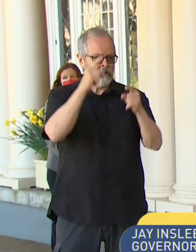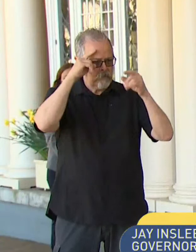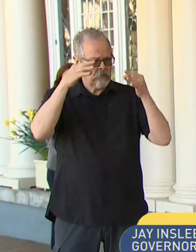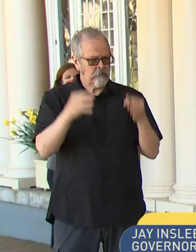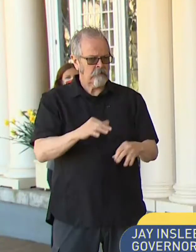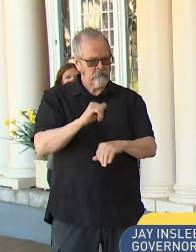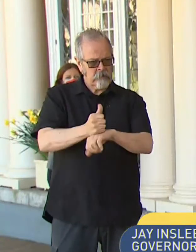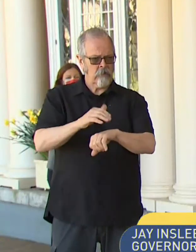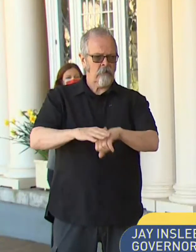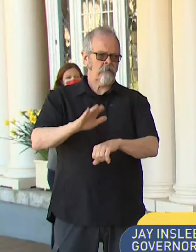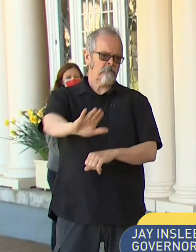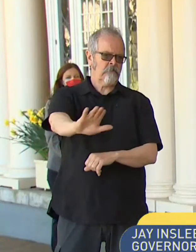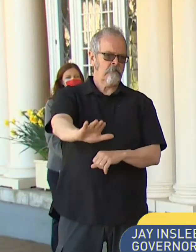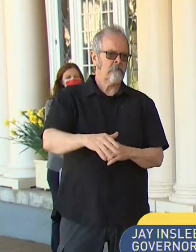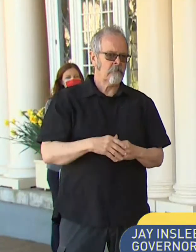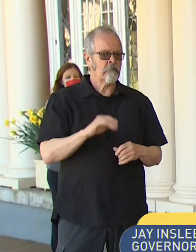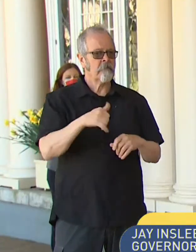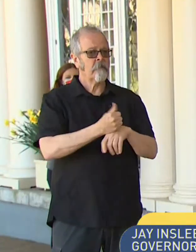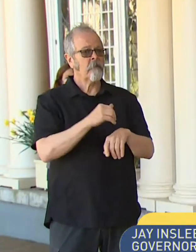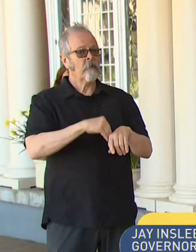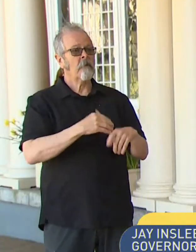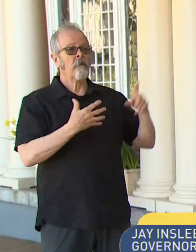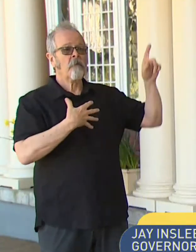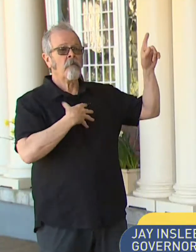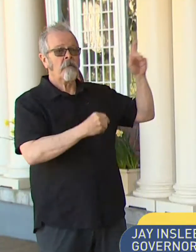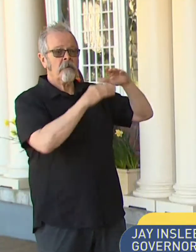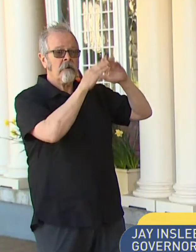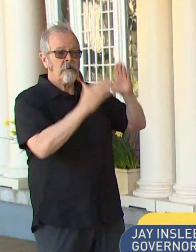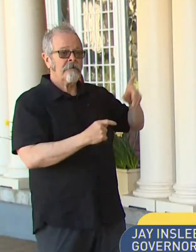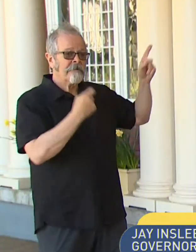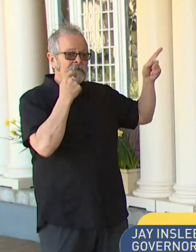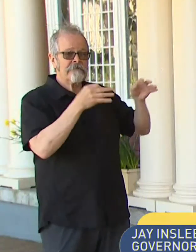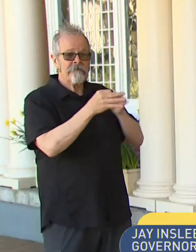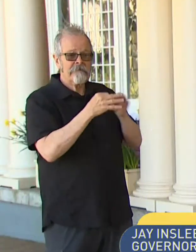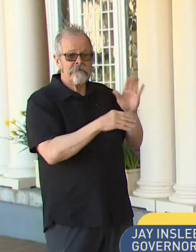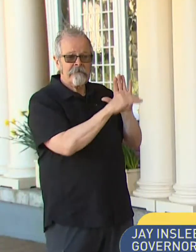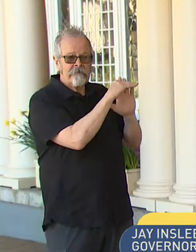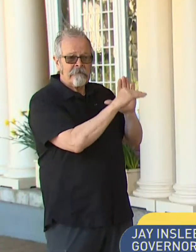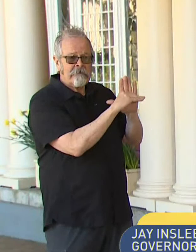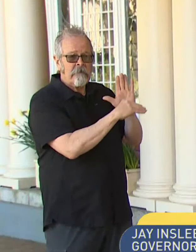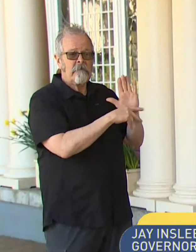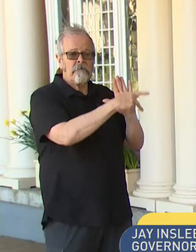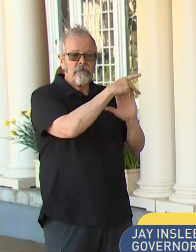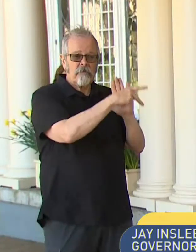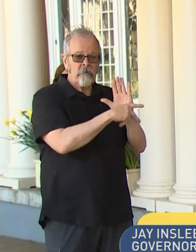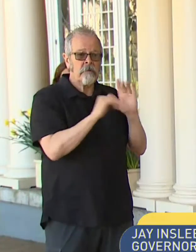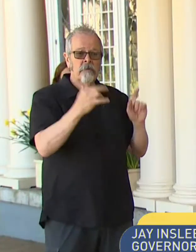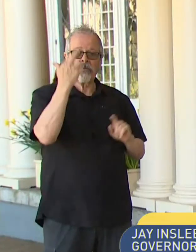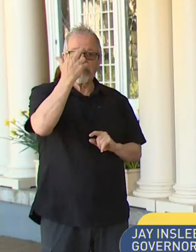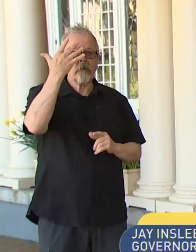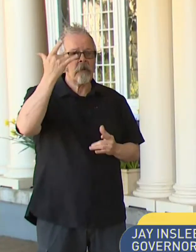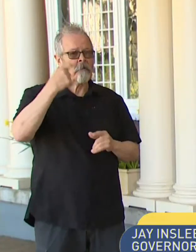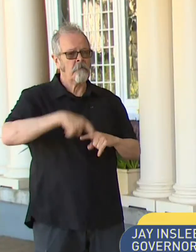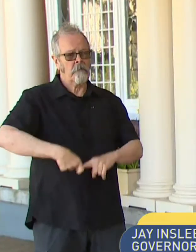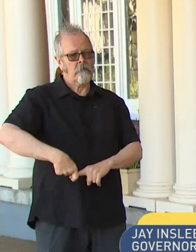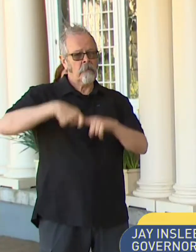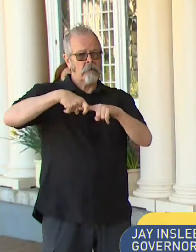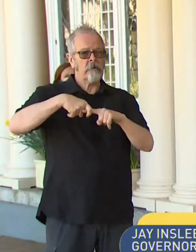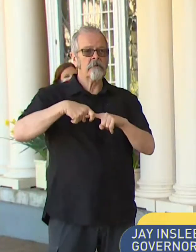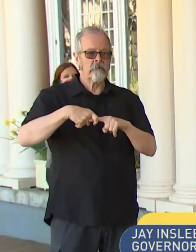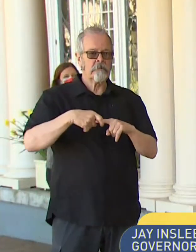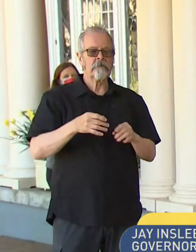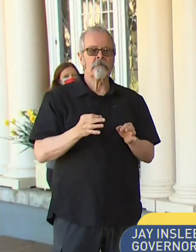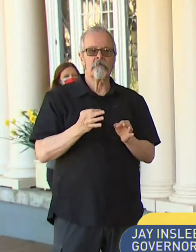White House, what they explained is that one of the principal reasons for the pause was to simply